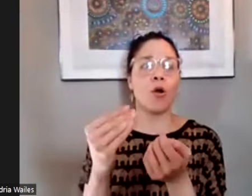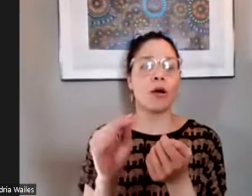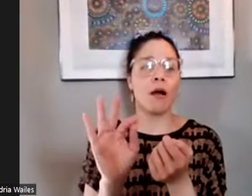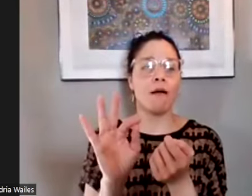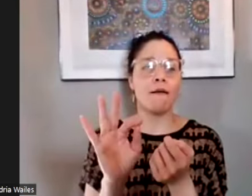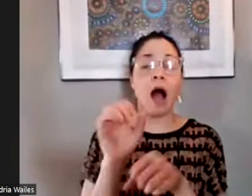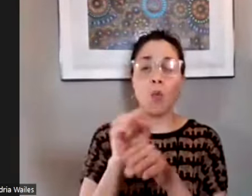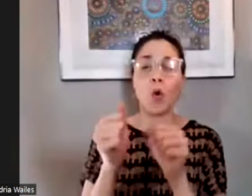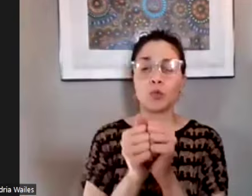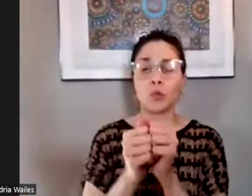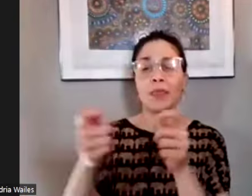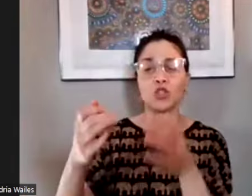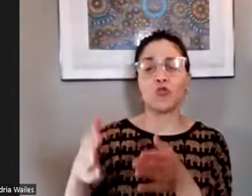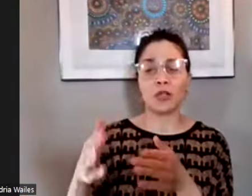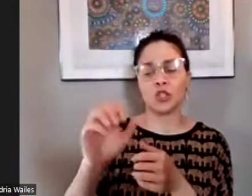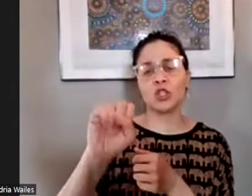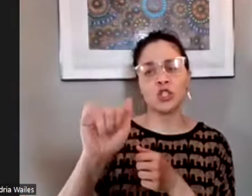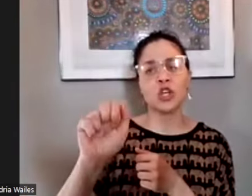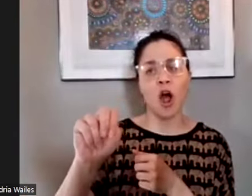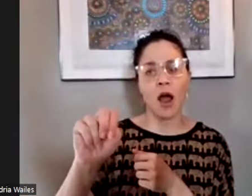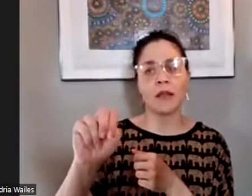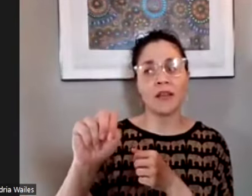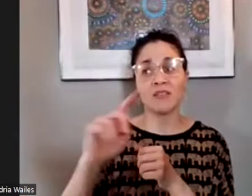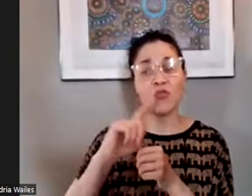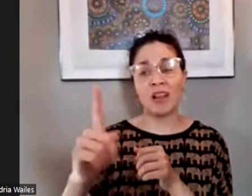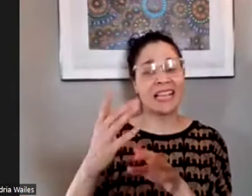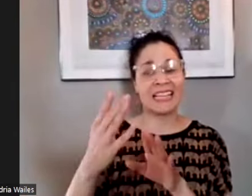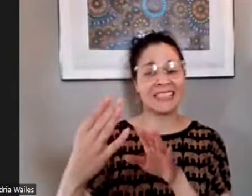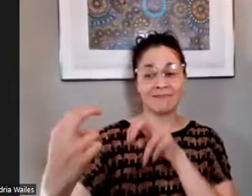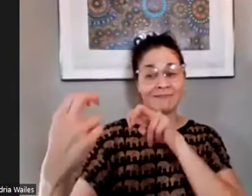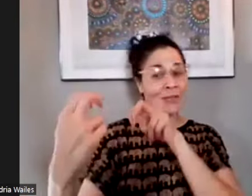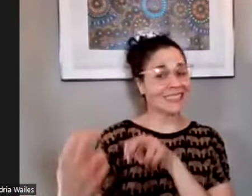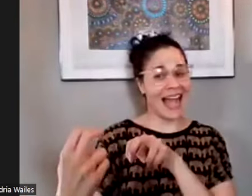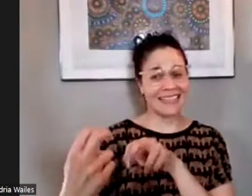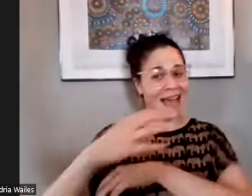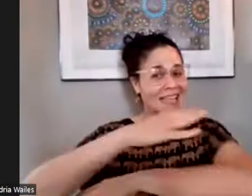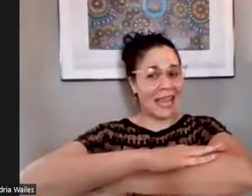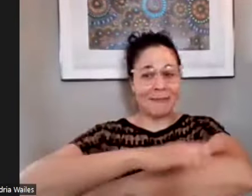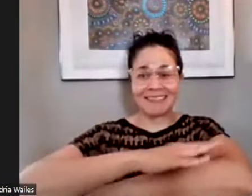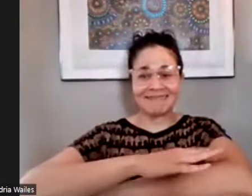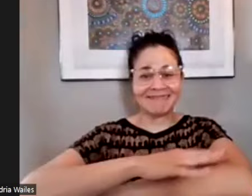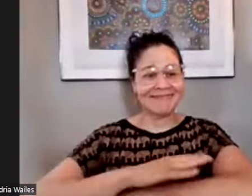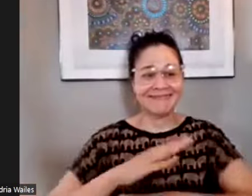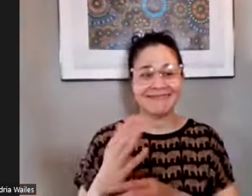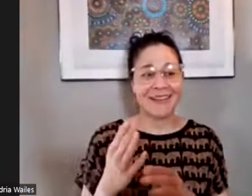So I was part of, well, I worked with the director, with Sean. And really, we sat down at the